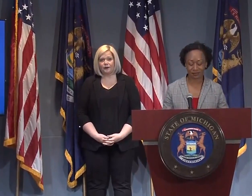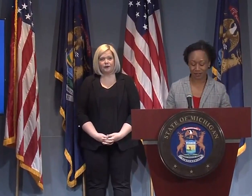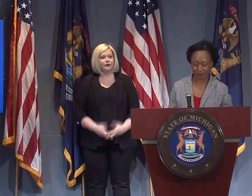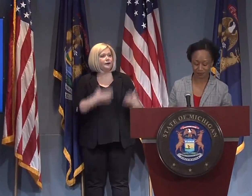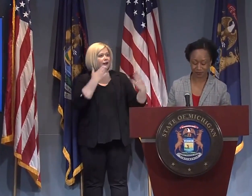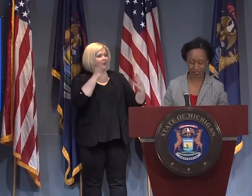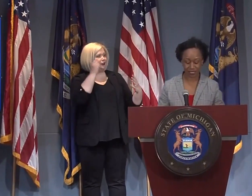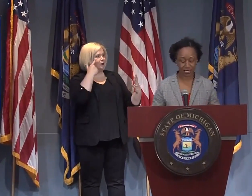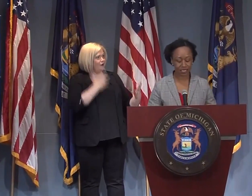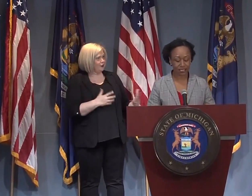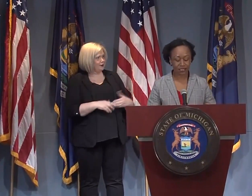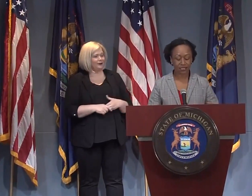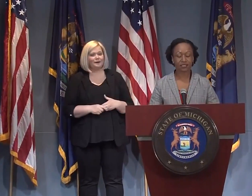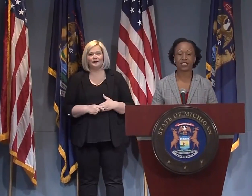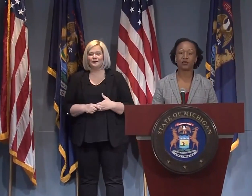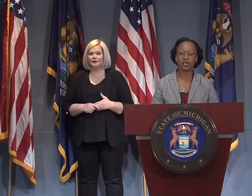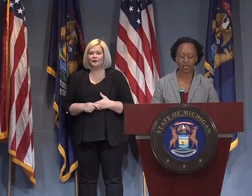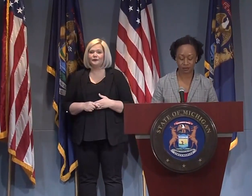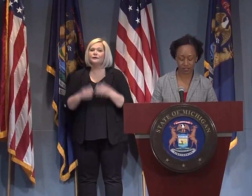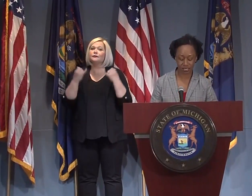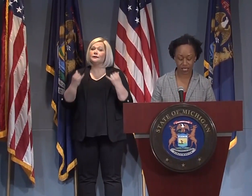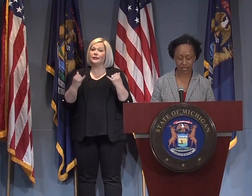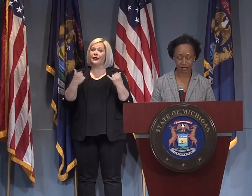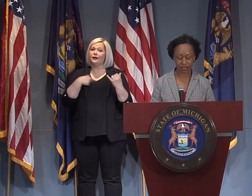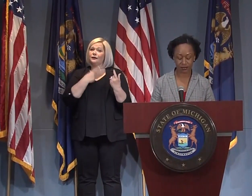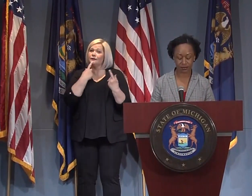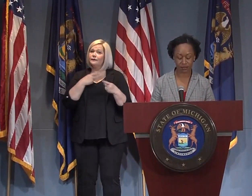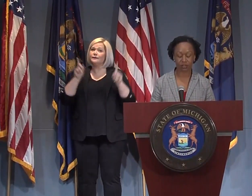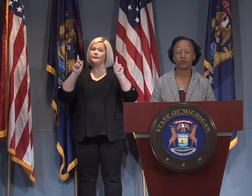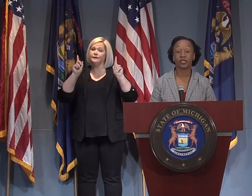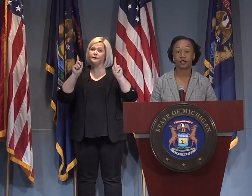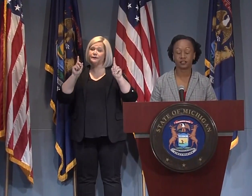Thank you, Governor. Today we announced